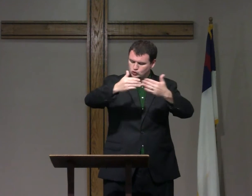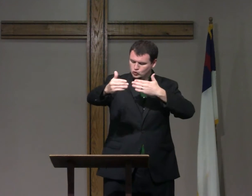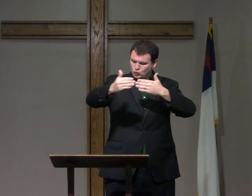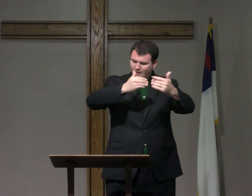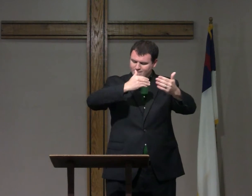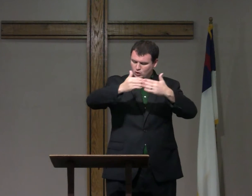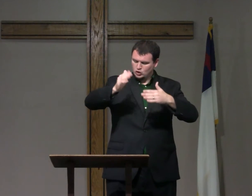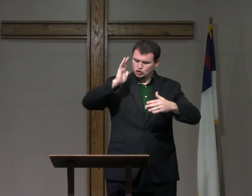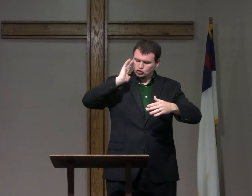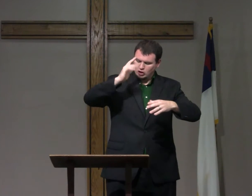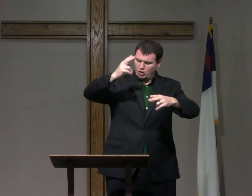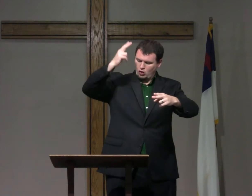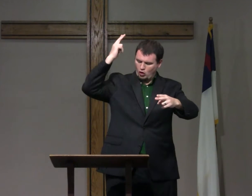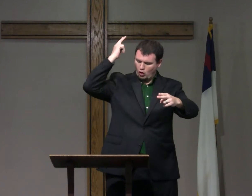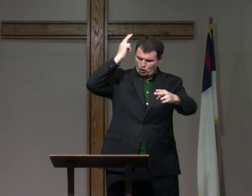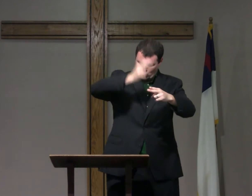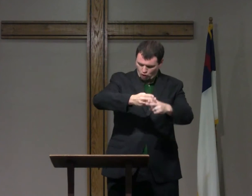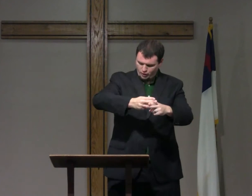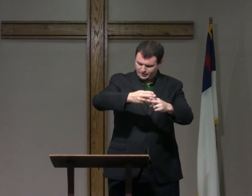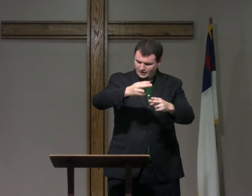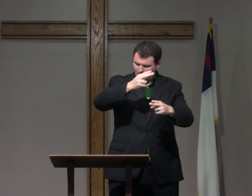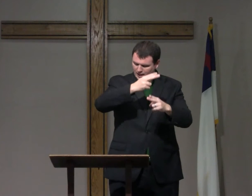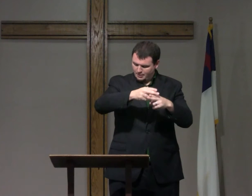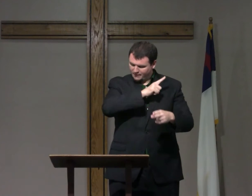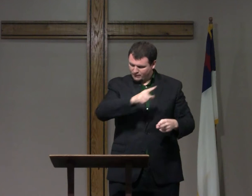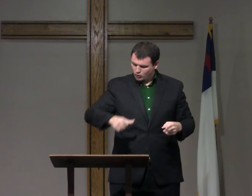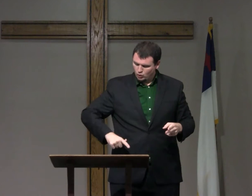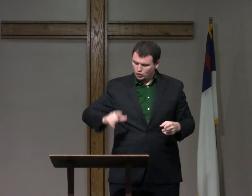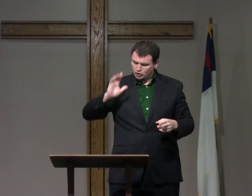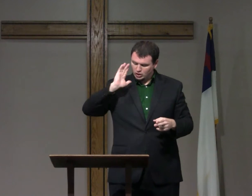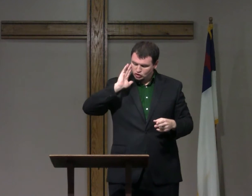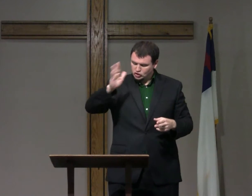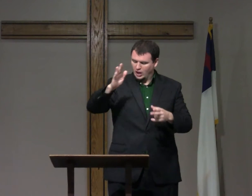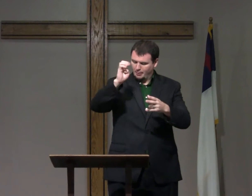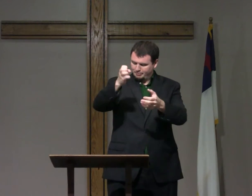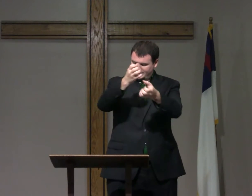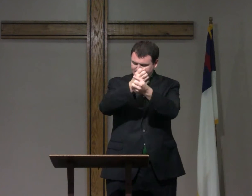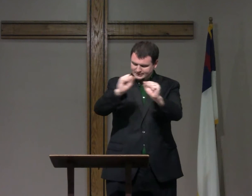says, "For whosoever shall call upon the name of the Lord shall be saved."